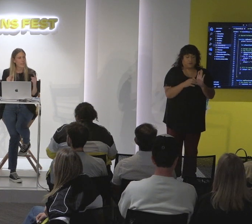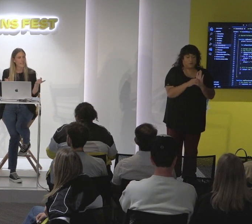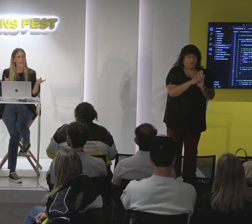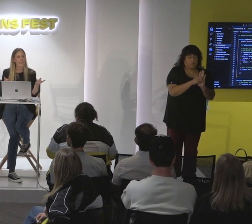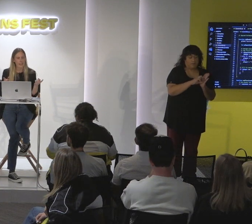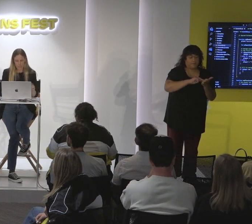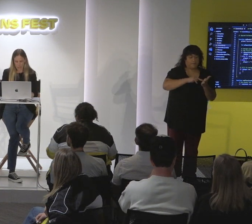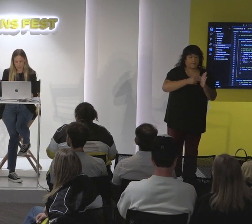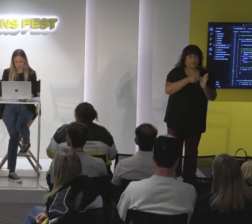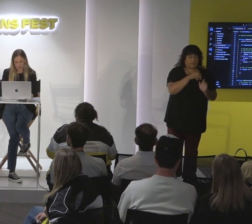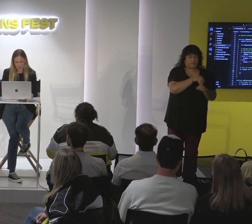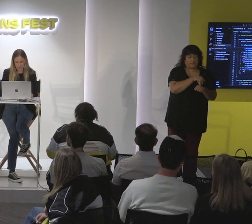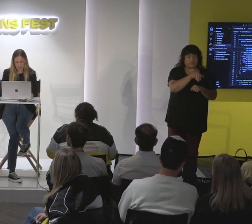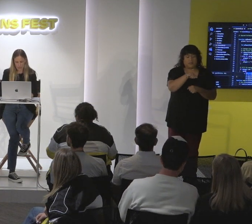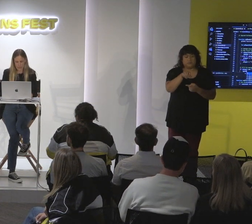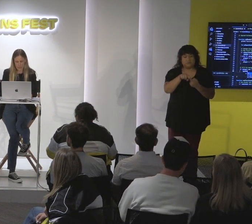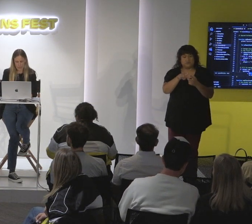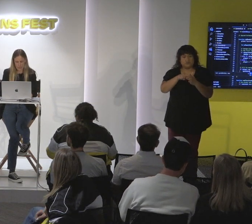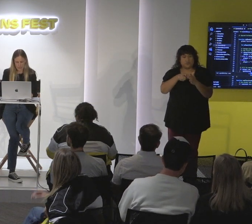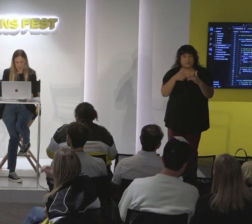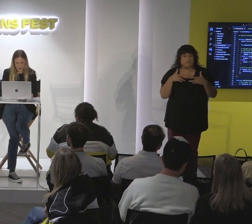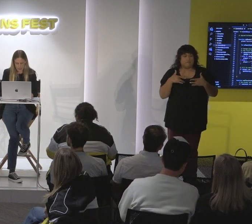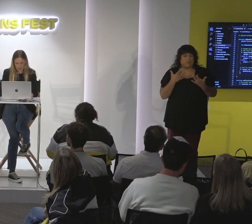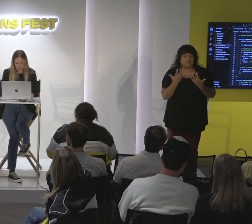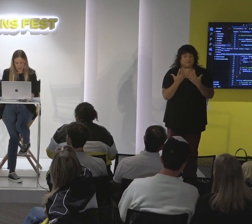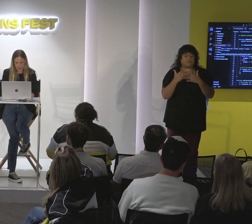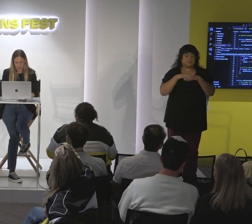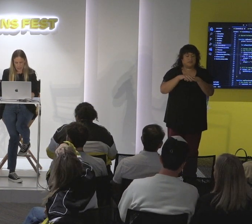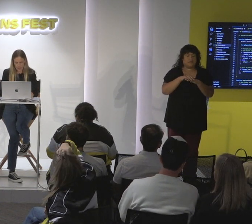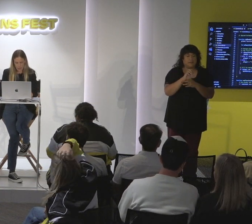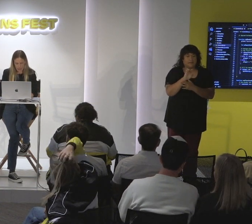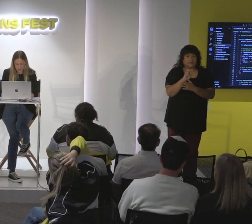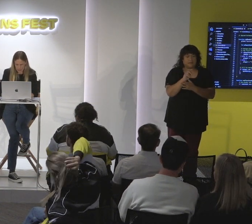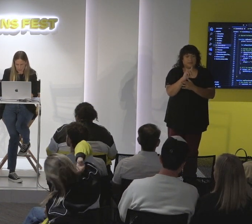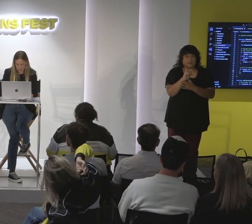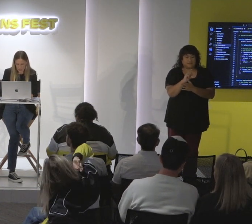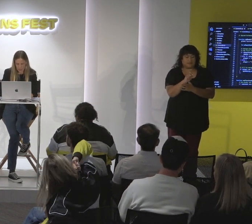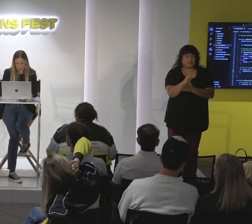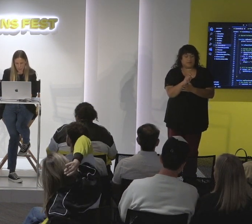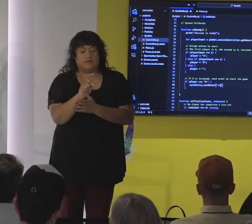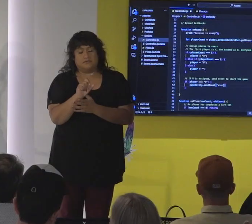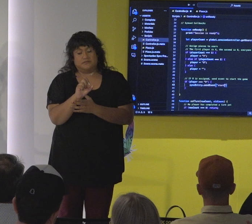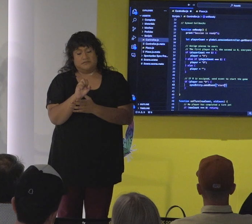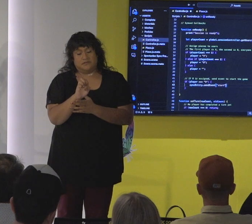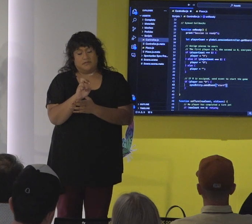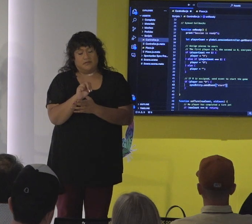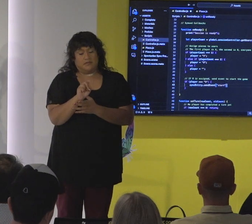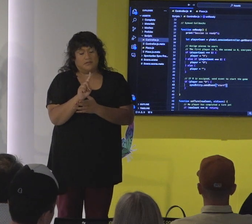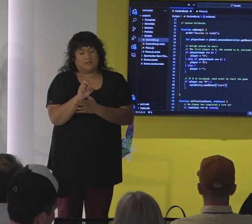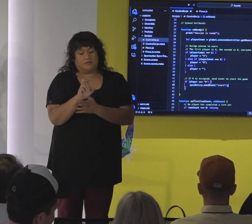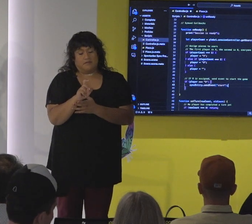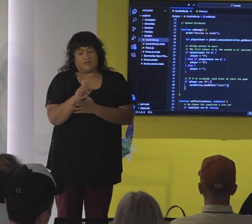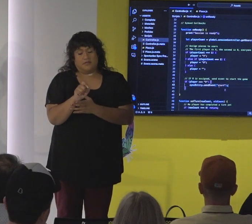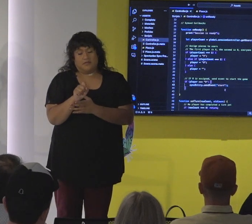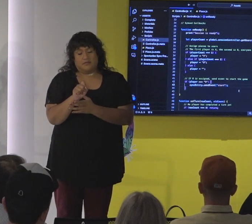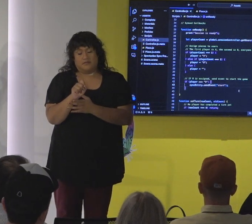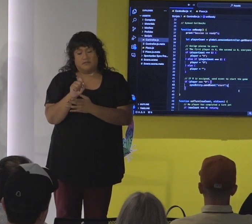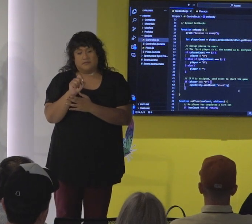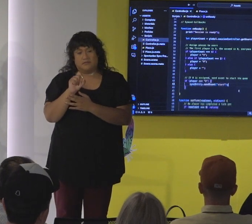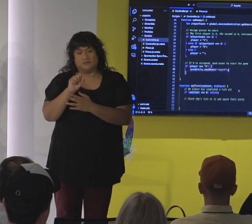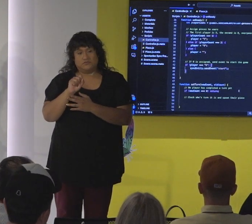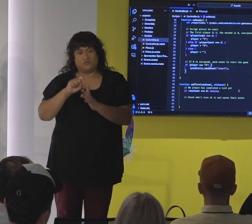then we're going to send that start event. So sync entity.send event start.